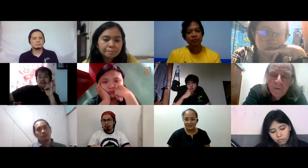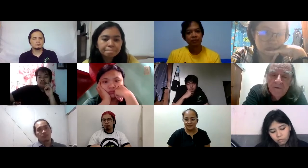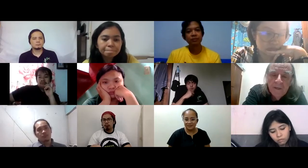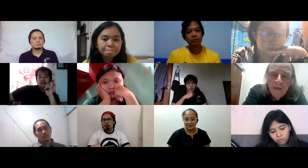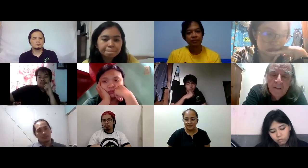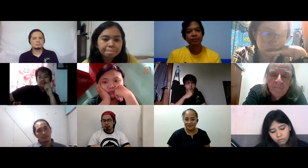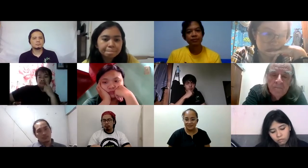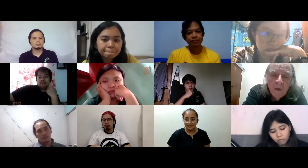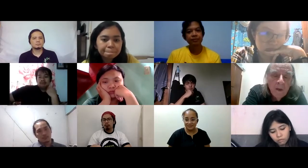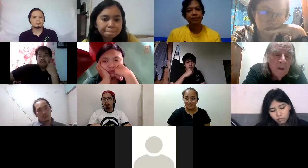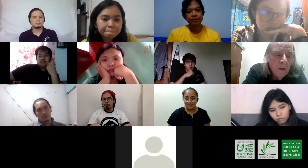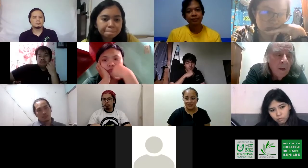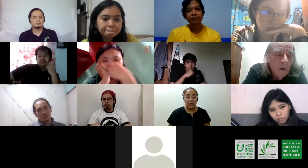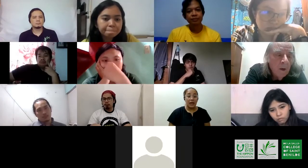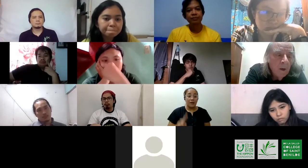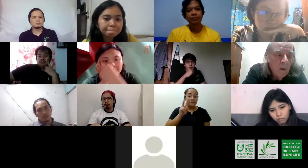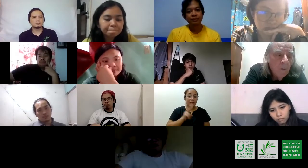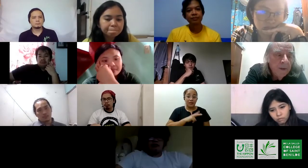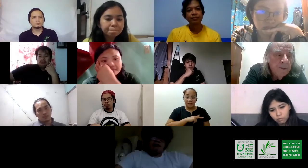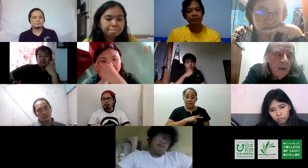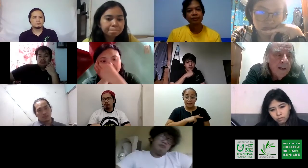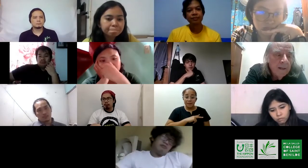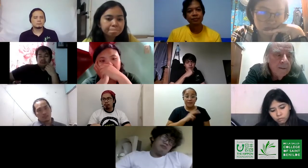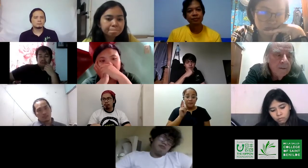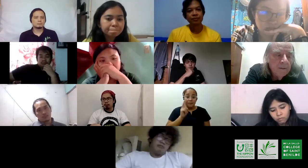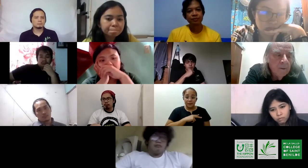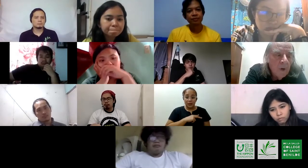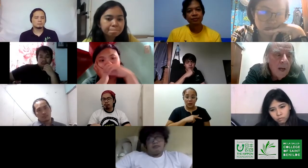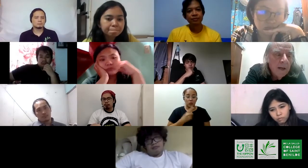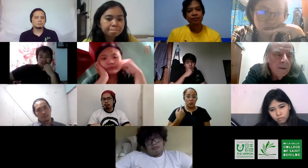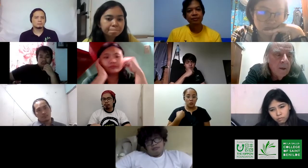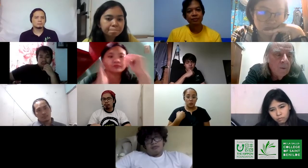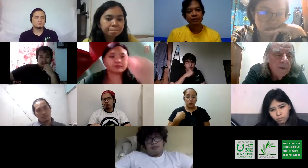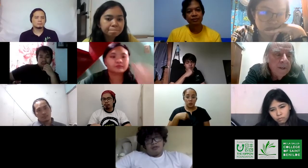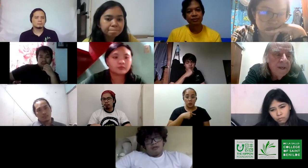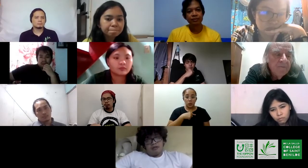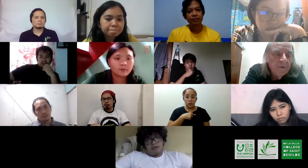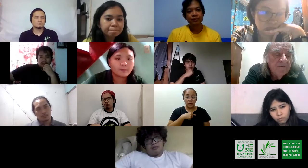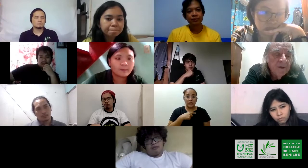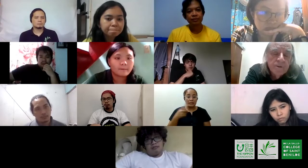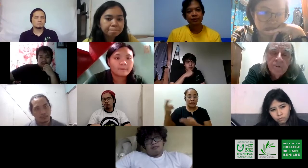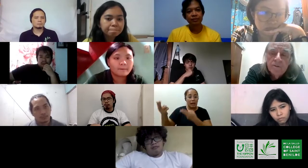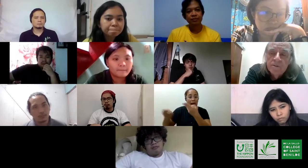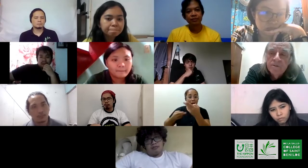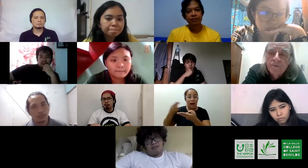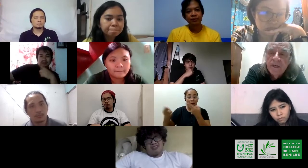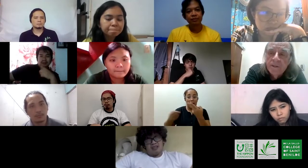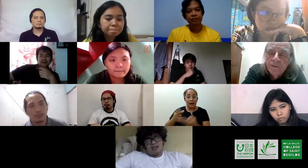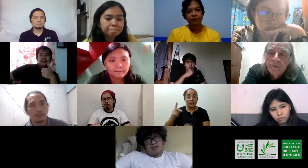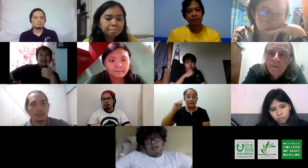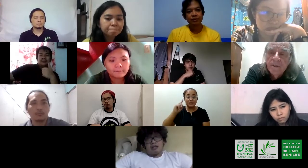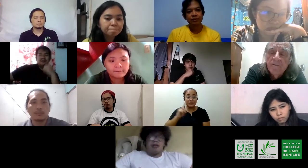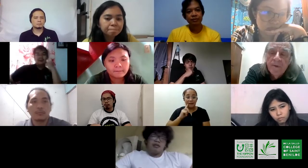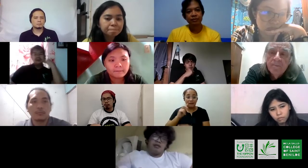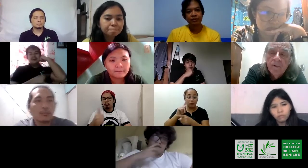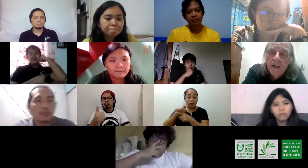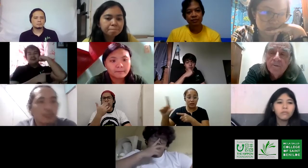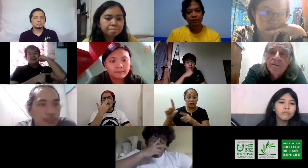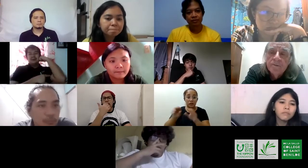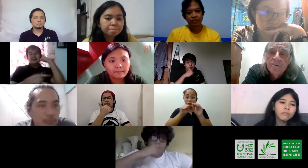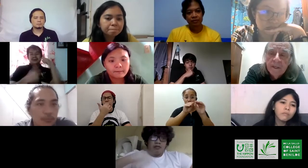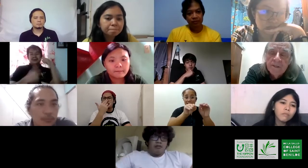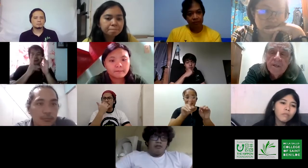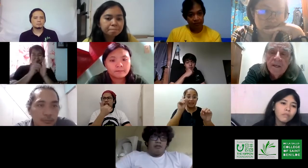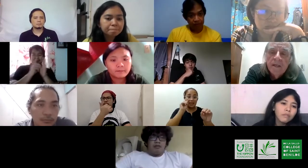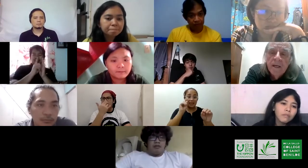So in Vietnam, we try to hire only deaf professionals to teach the deaf people how